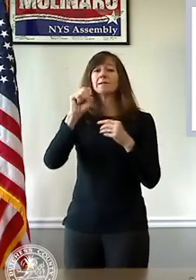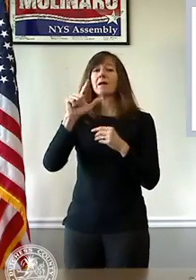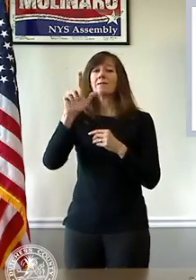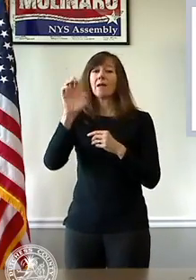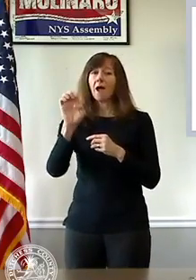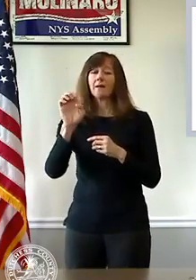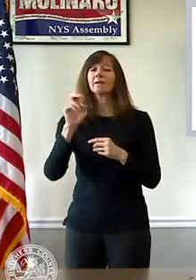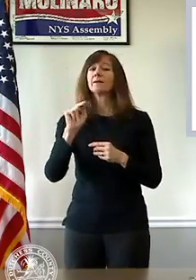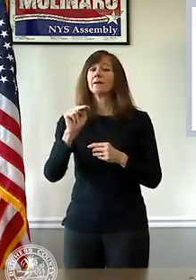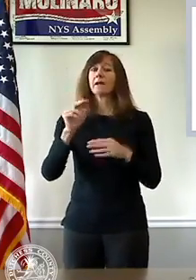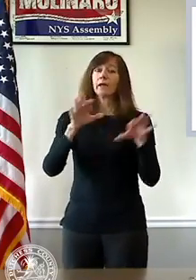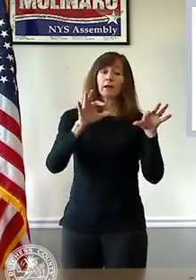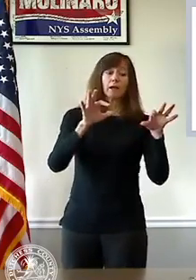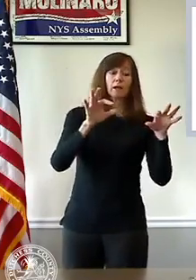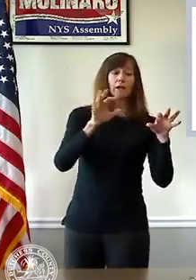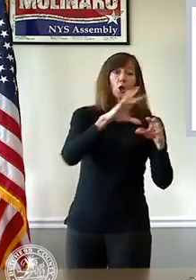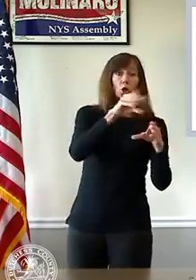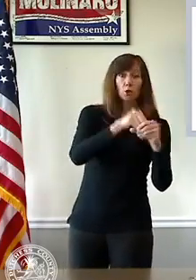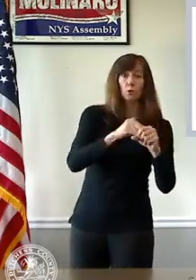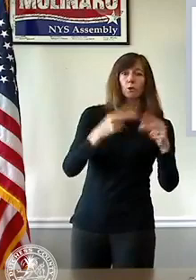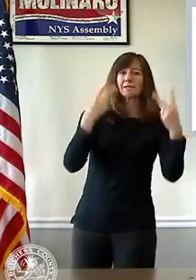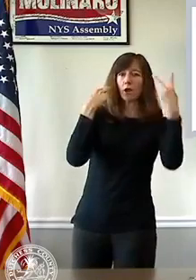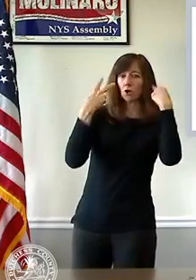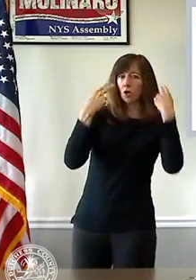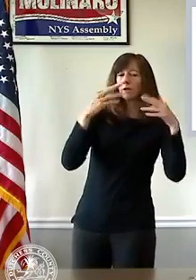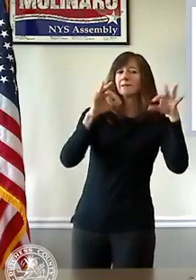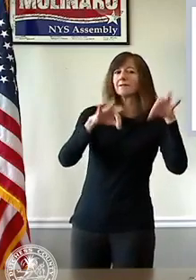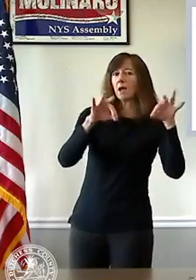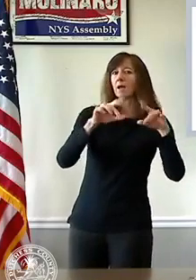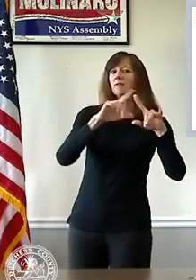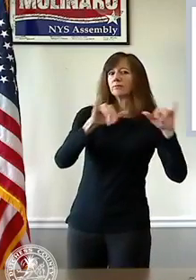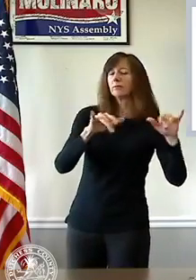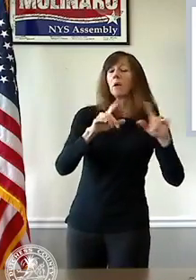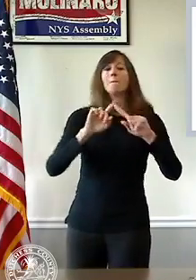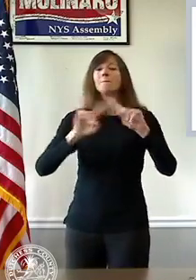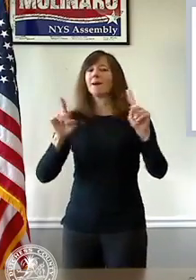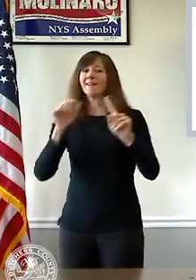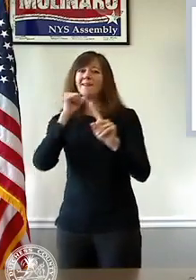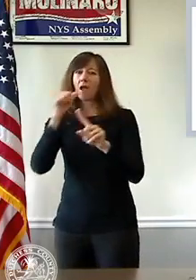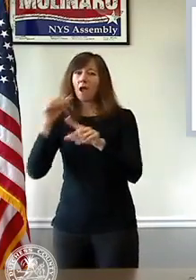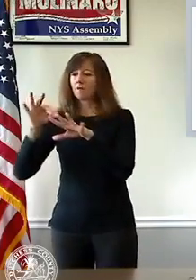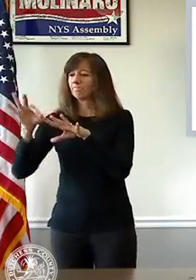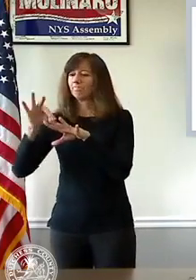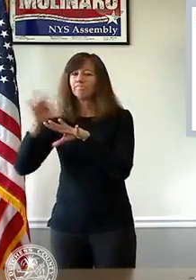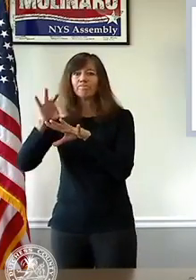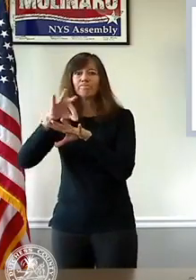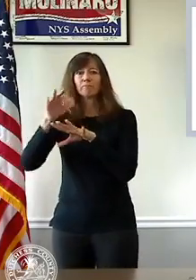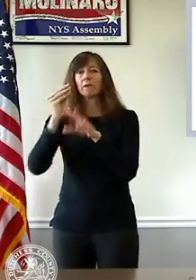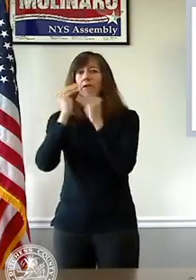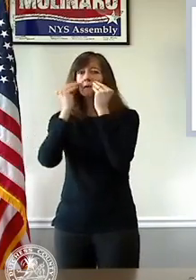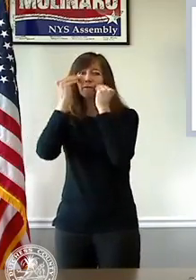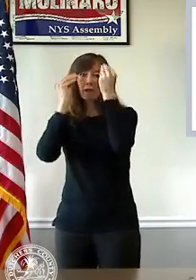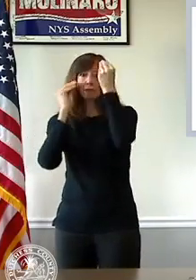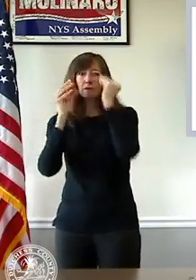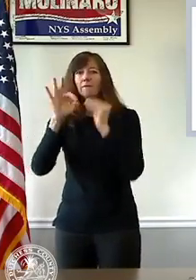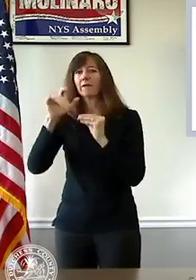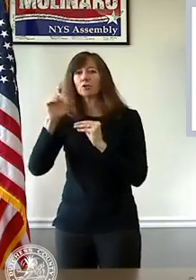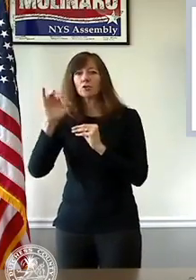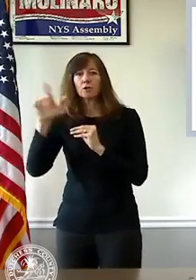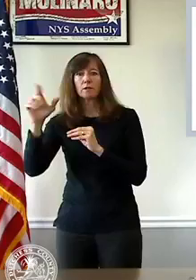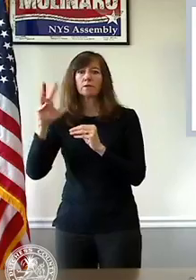my personal opinion is that personal hygiene-like businesses should be all functioning in Phase 2. The governor is yet